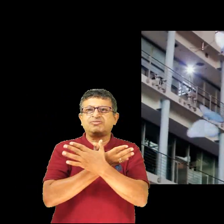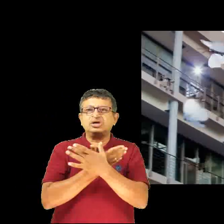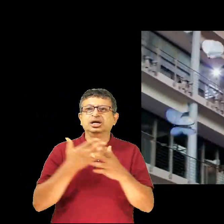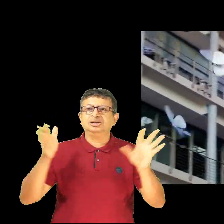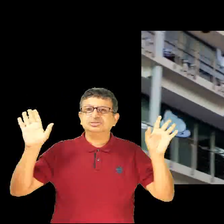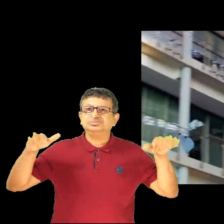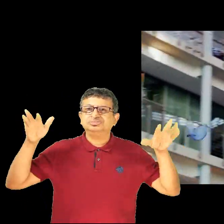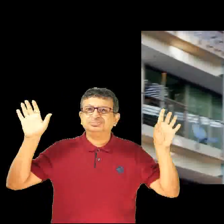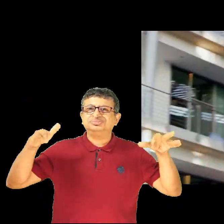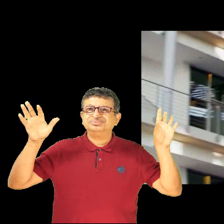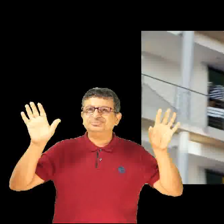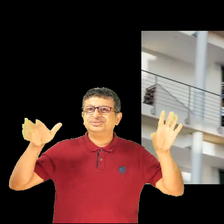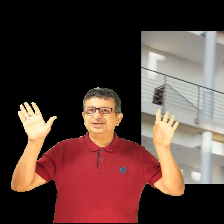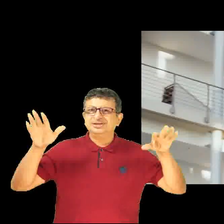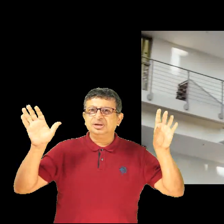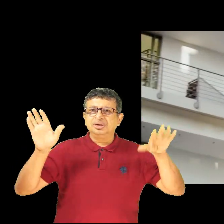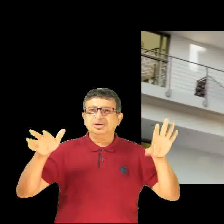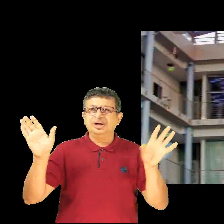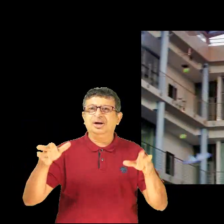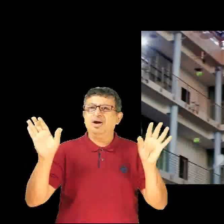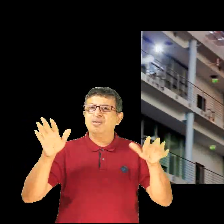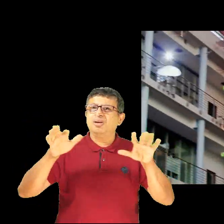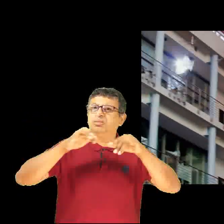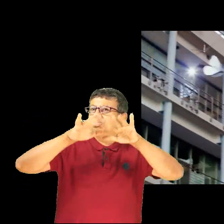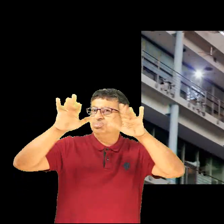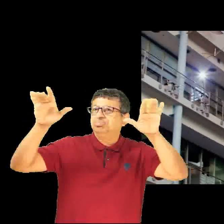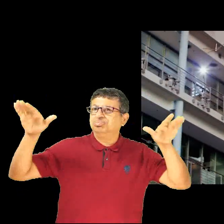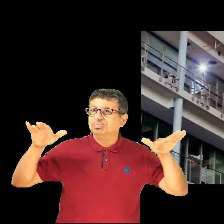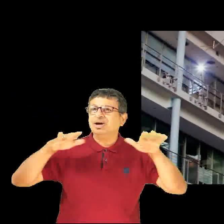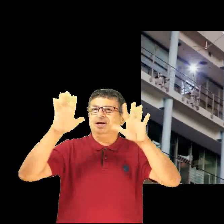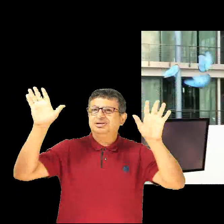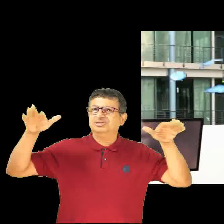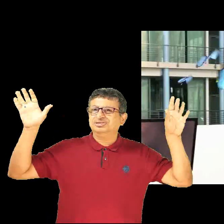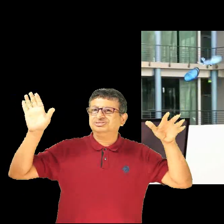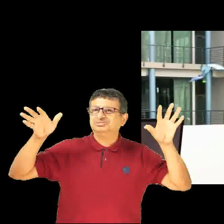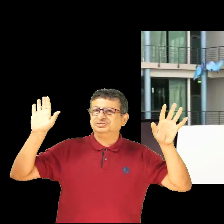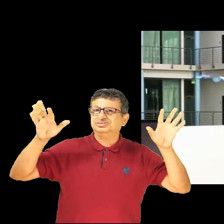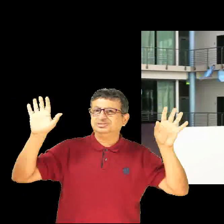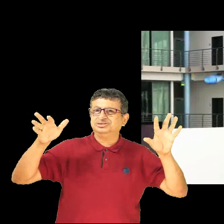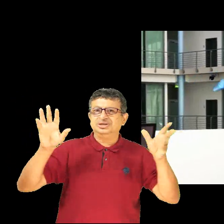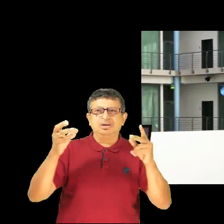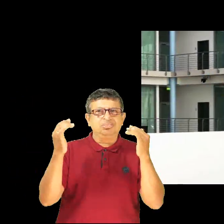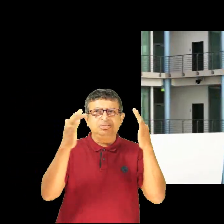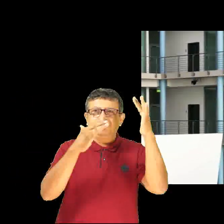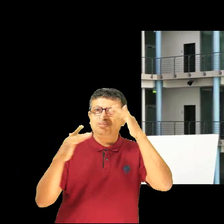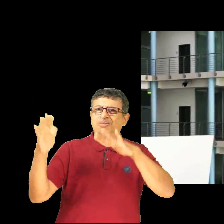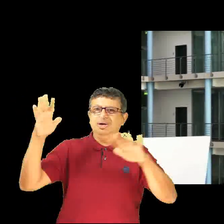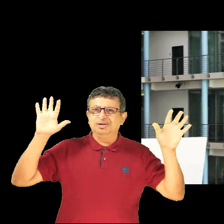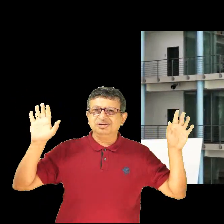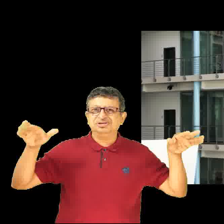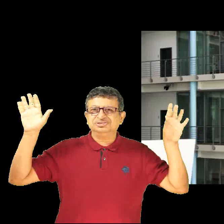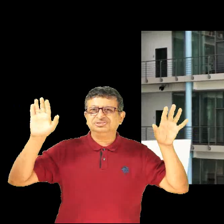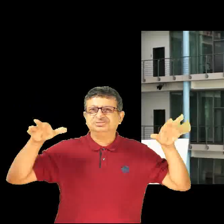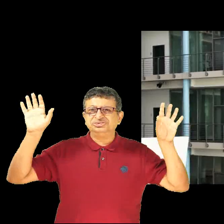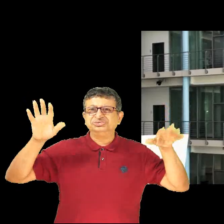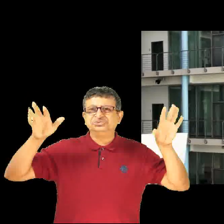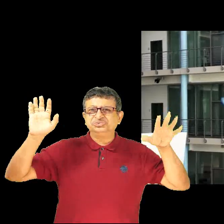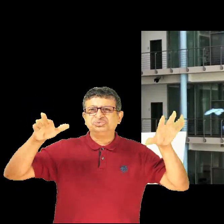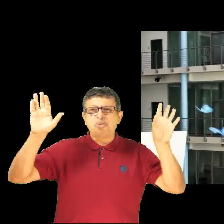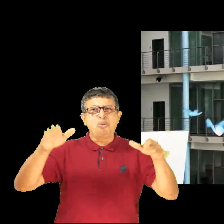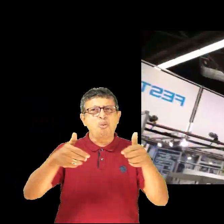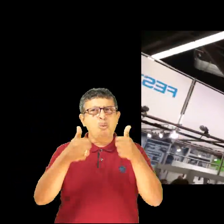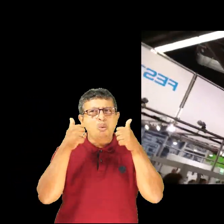with 10 cameras that monitors and guides their flight, which is pretty impressive. They say you can easily mistake one of these robots for a real one